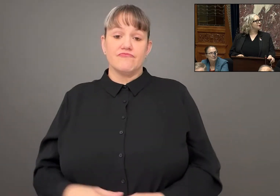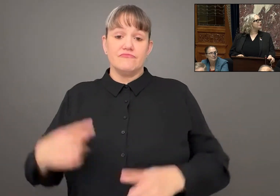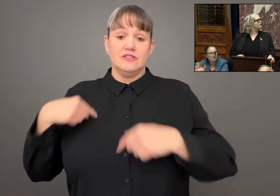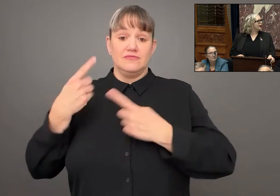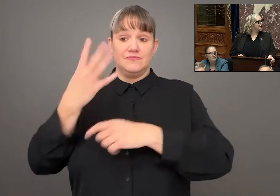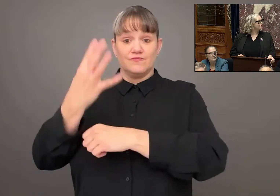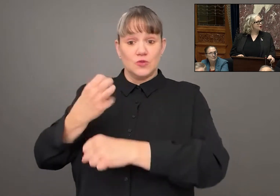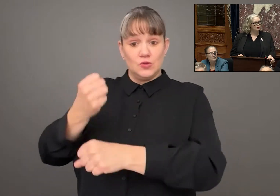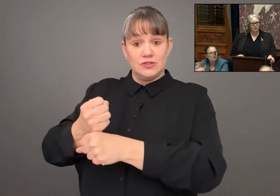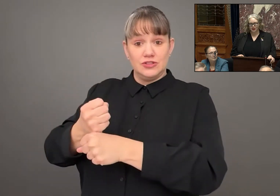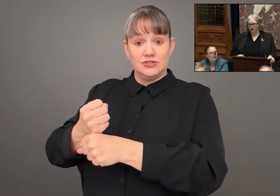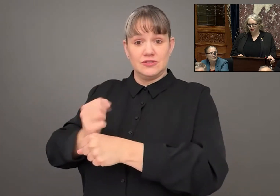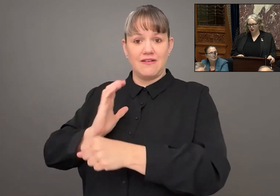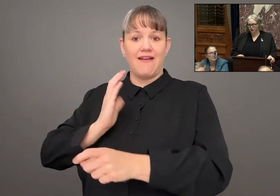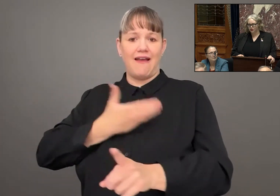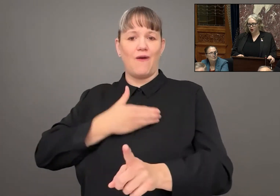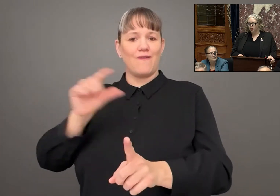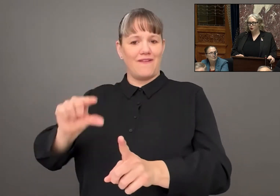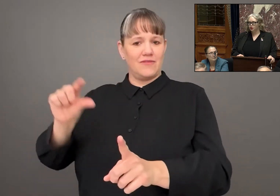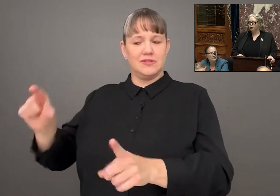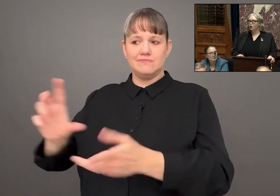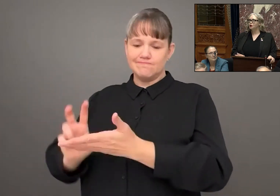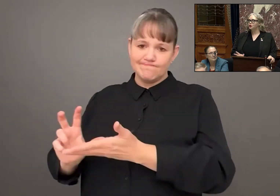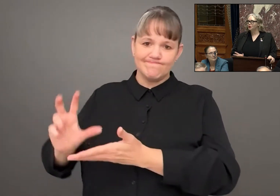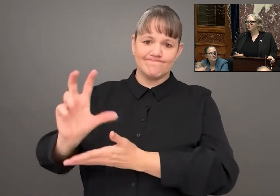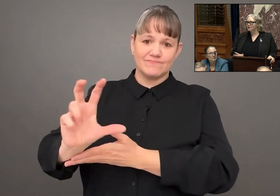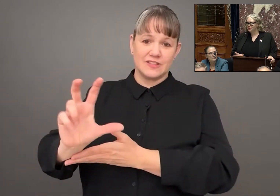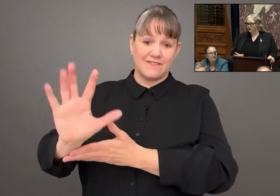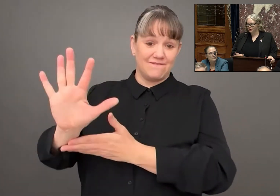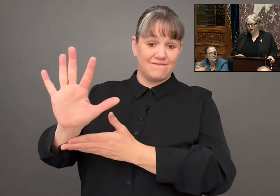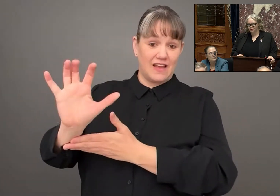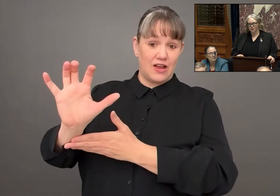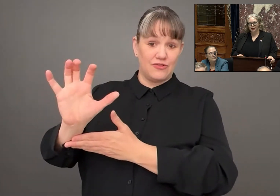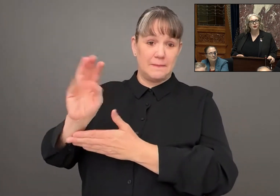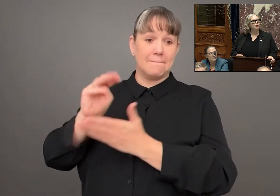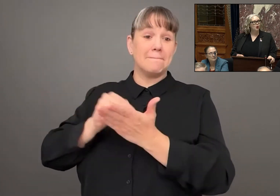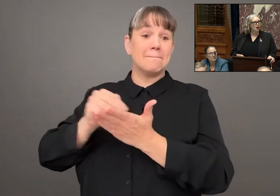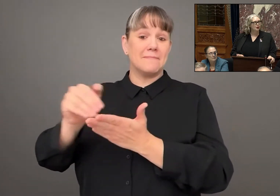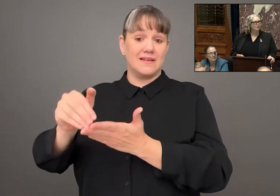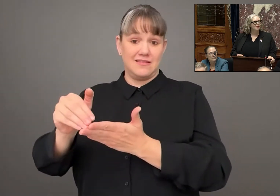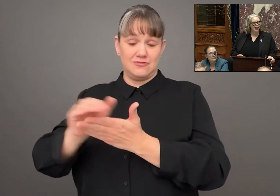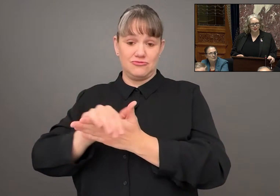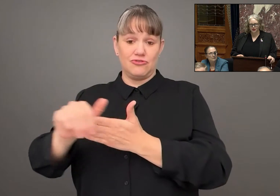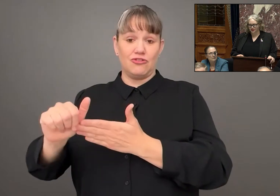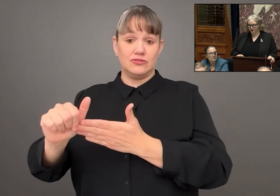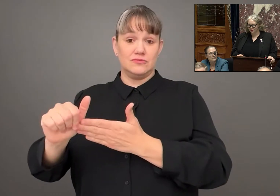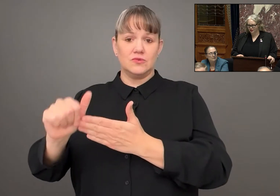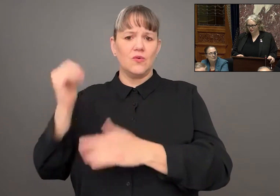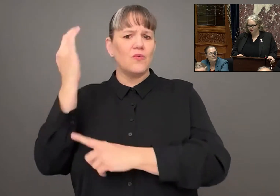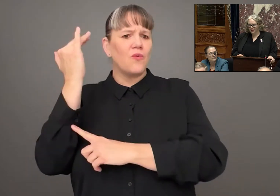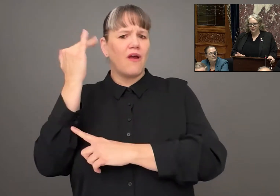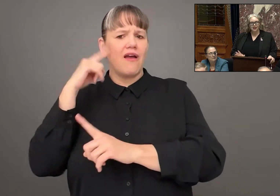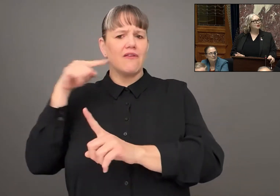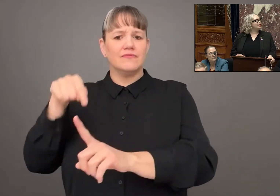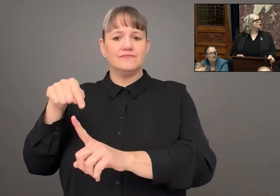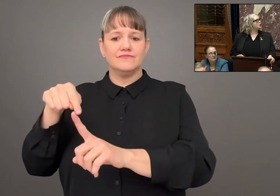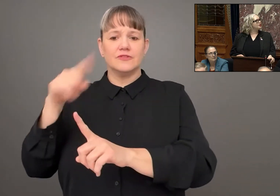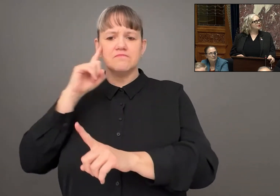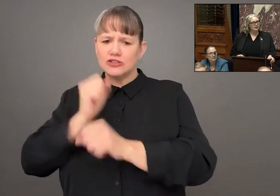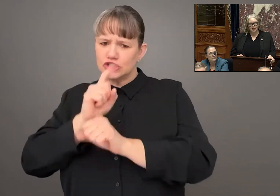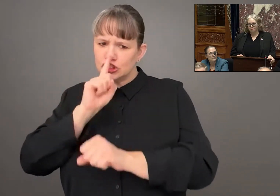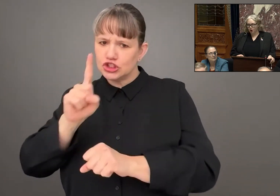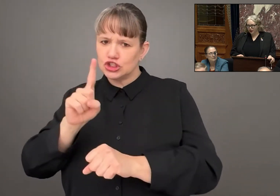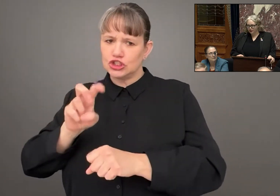a record $500 million to ensure our tourism industry remains strong and resilient.